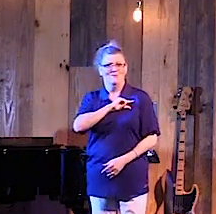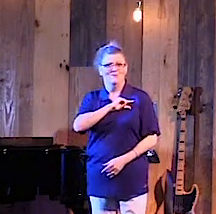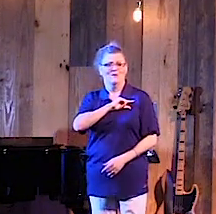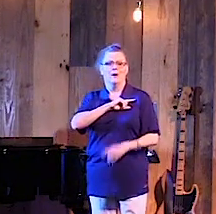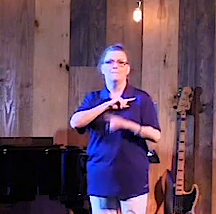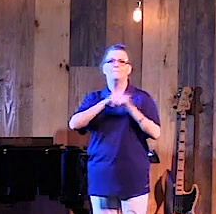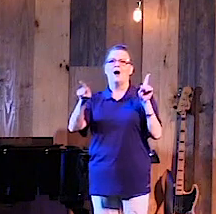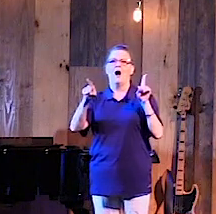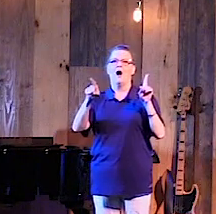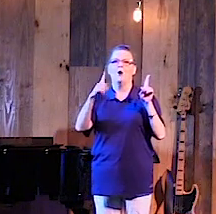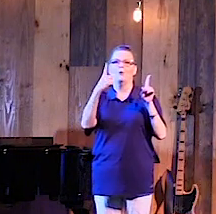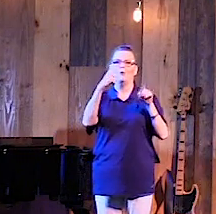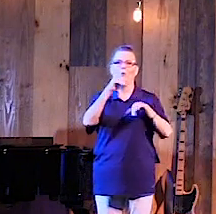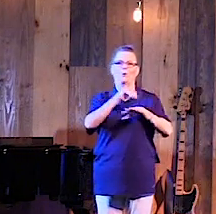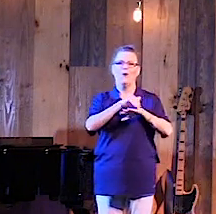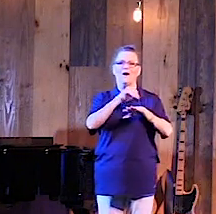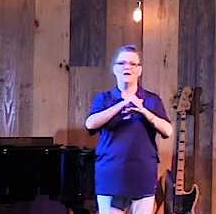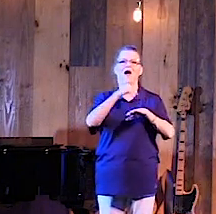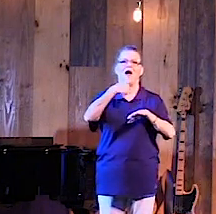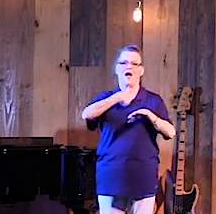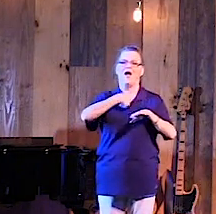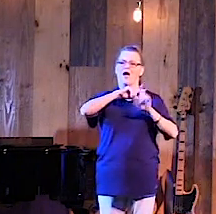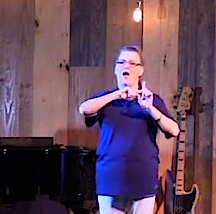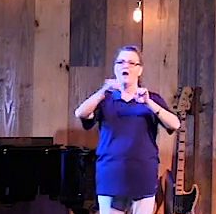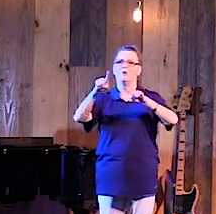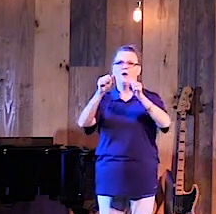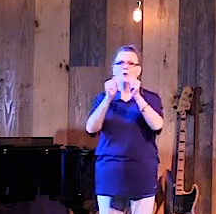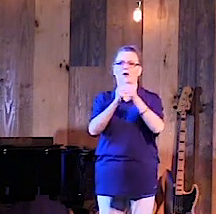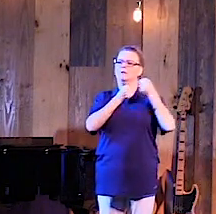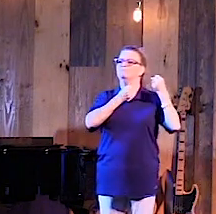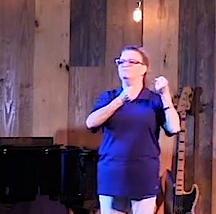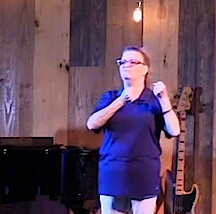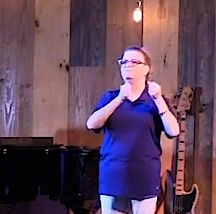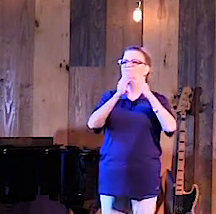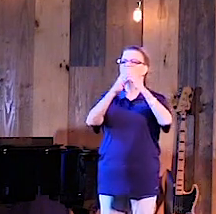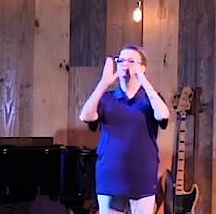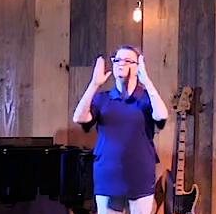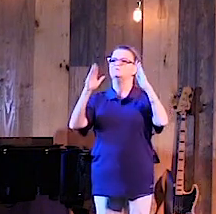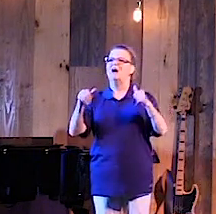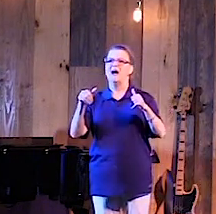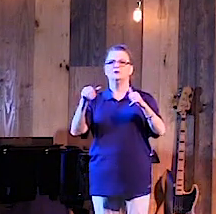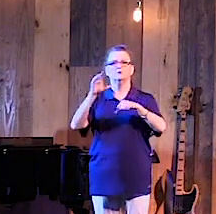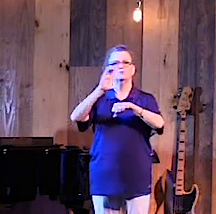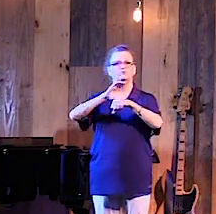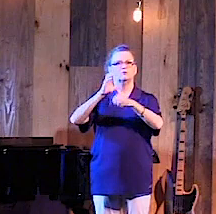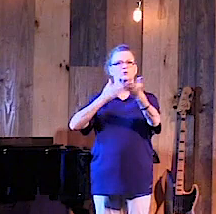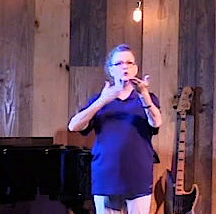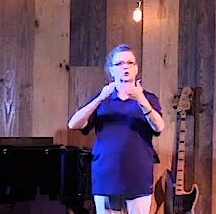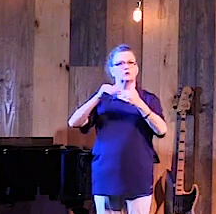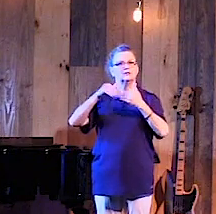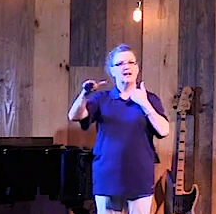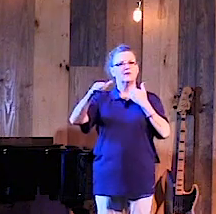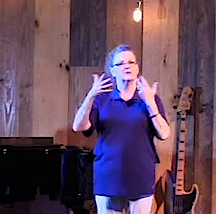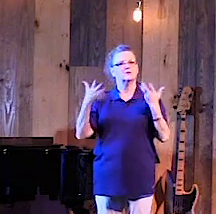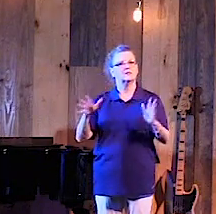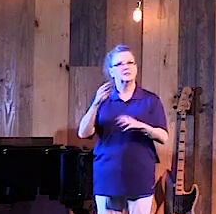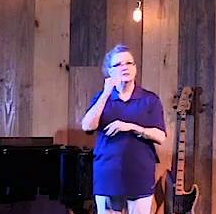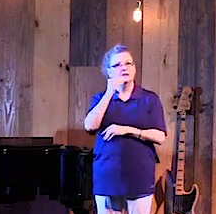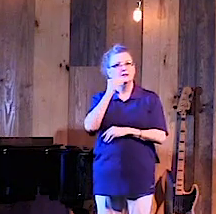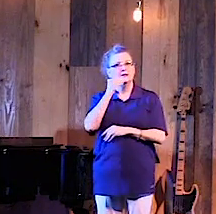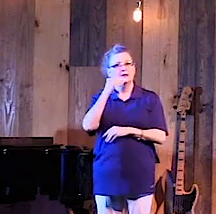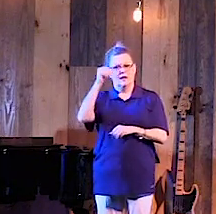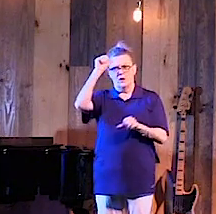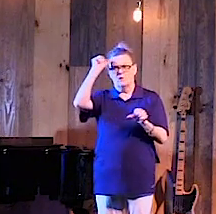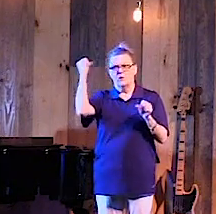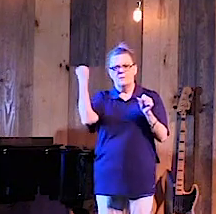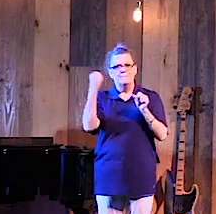one night I gave in and I went with them. And we all went to their house and then we went to a church service afterwards. And I can remember